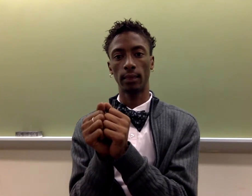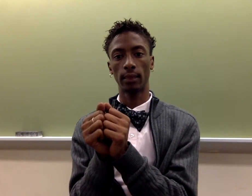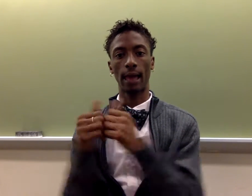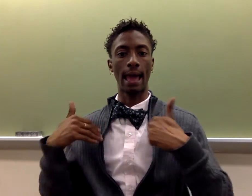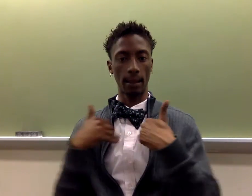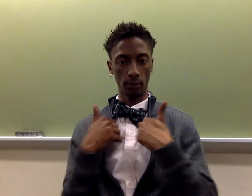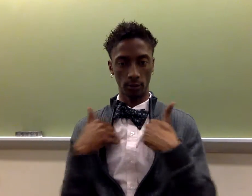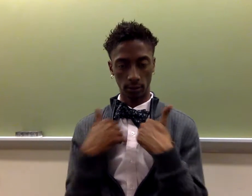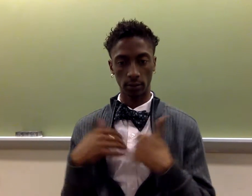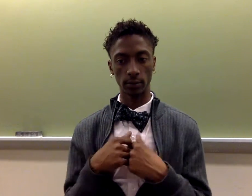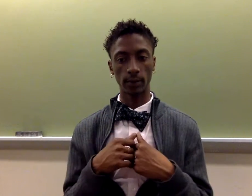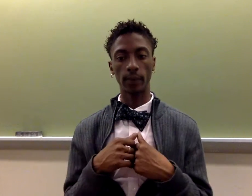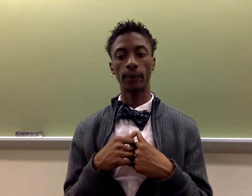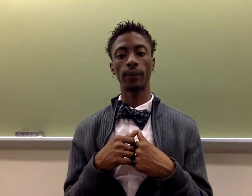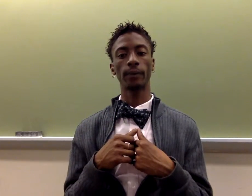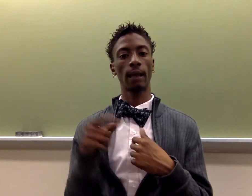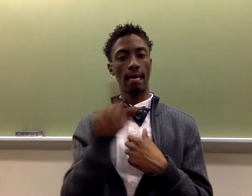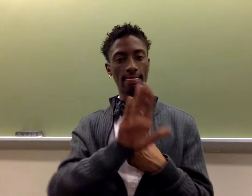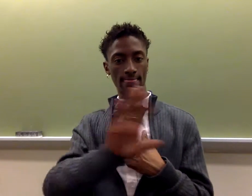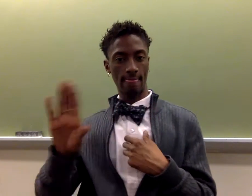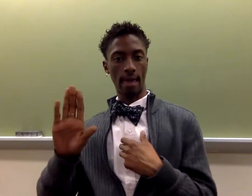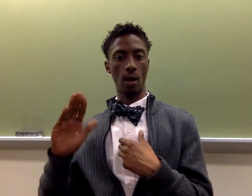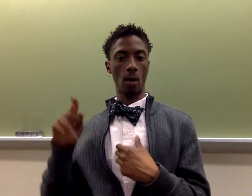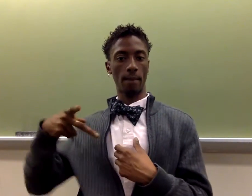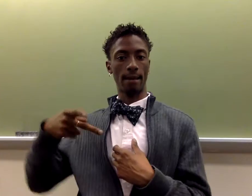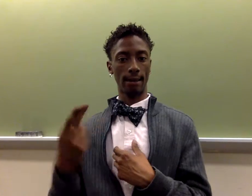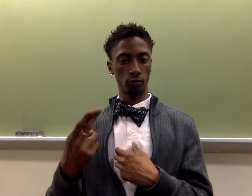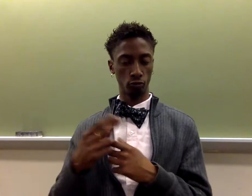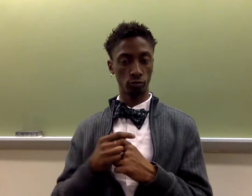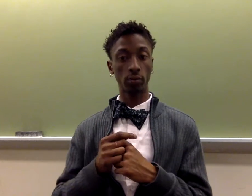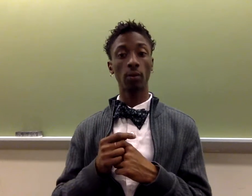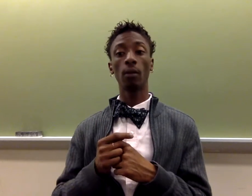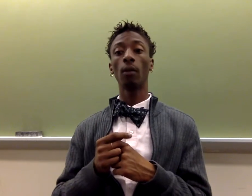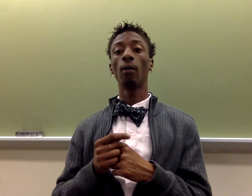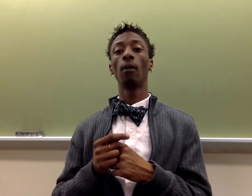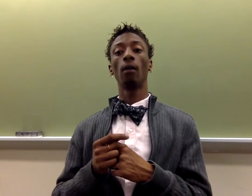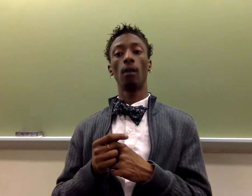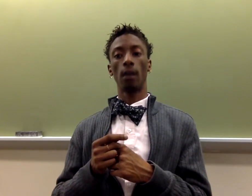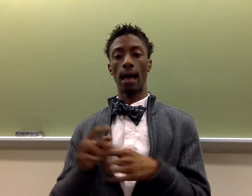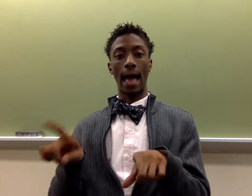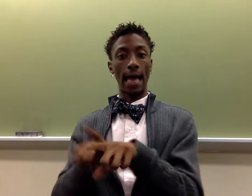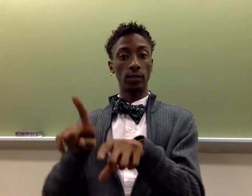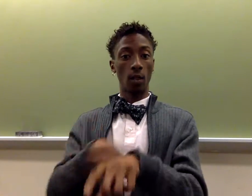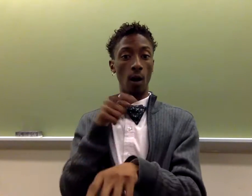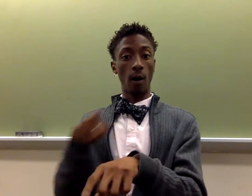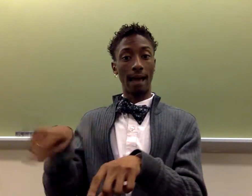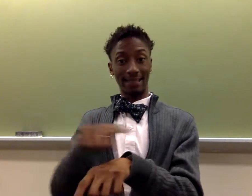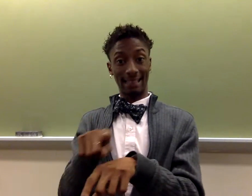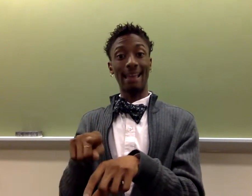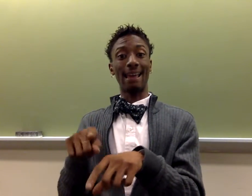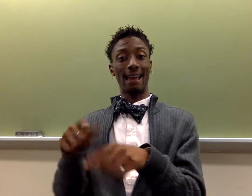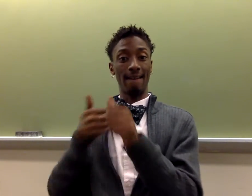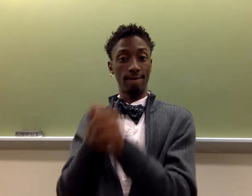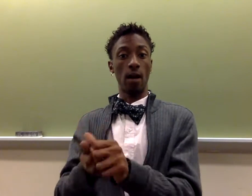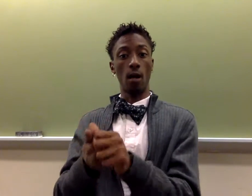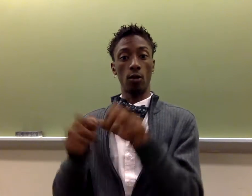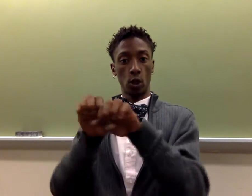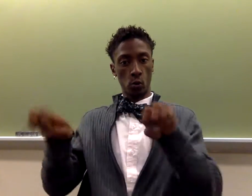animals. Their pH. As long as they fall along this equation, they will be free of disease. And